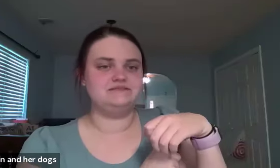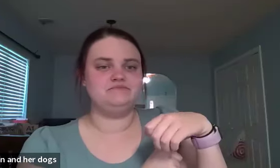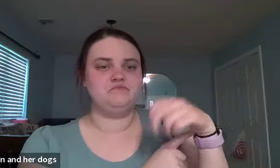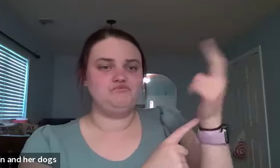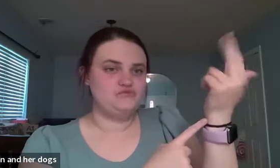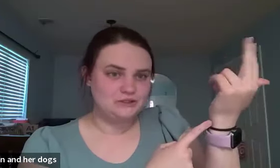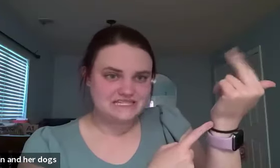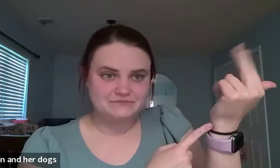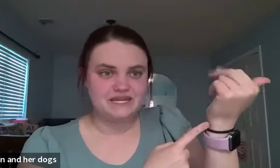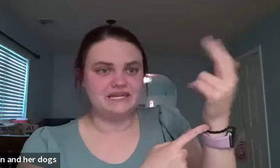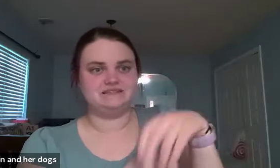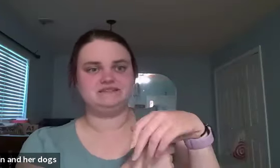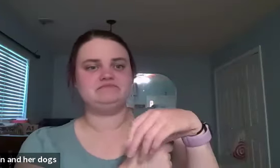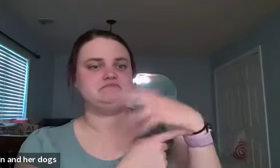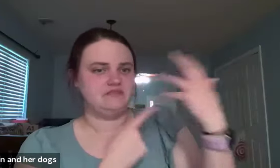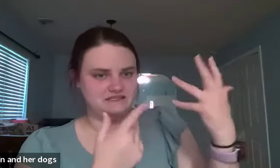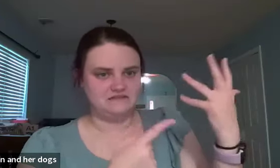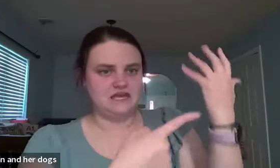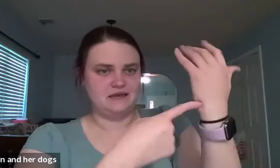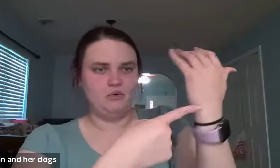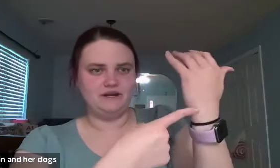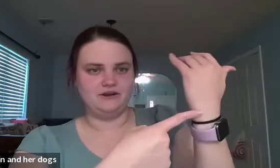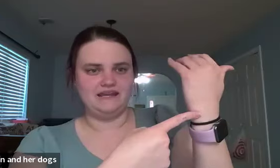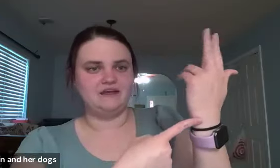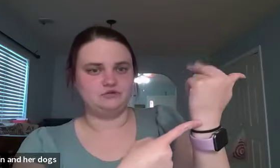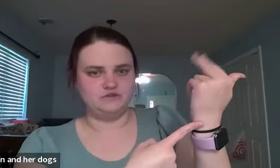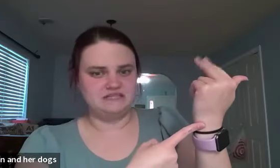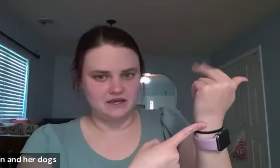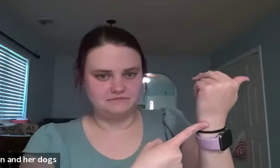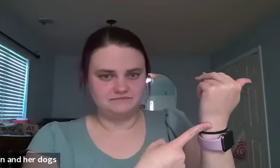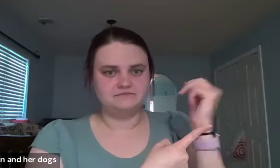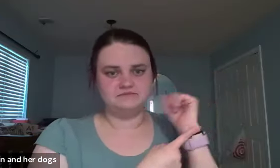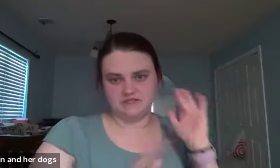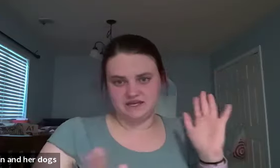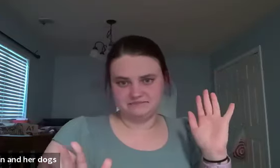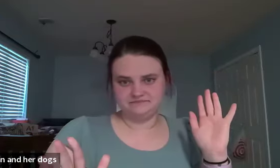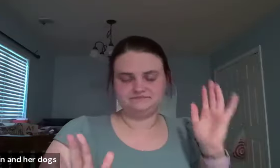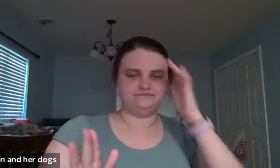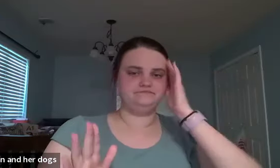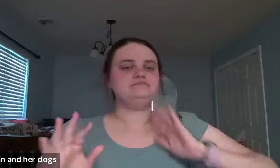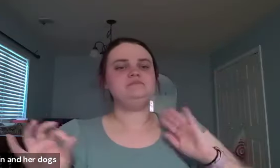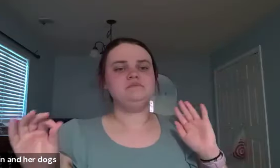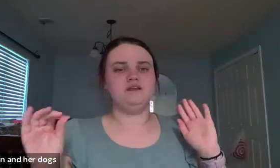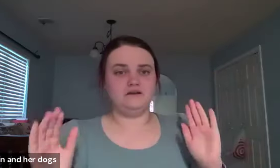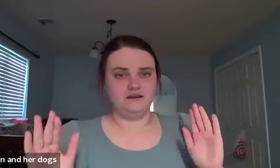minutes, 13 minutes, things like that. It's that pointer hand that will show the time. Okay. All